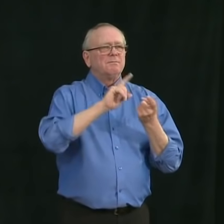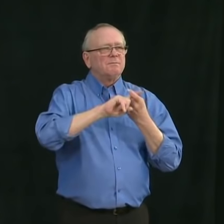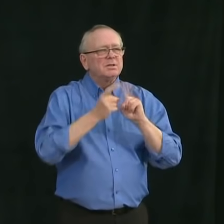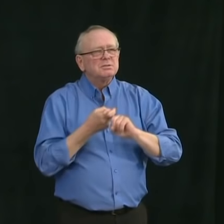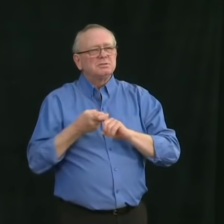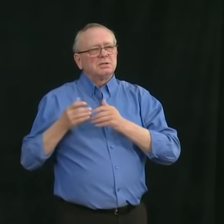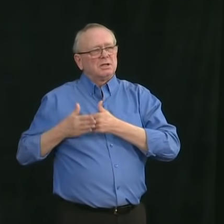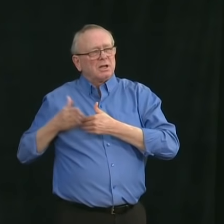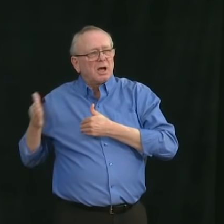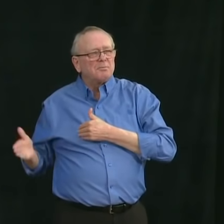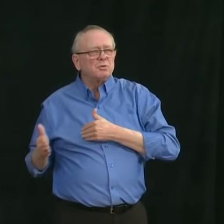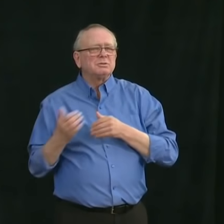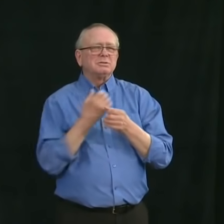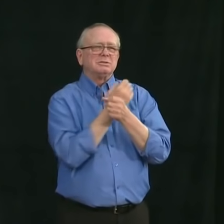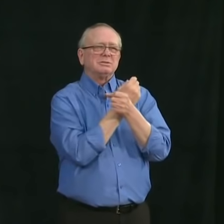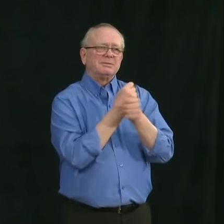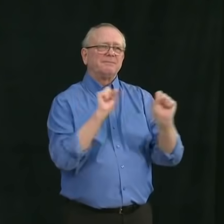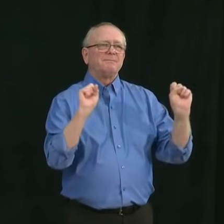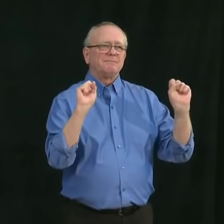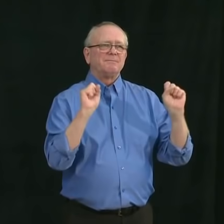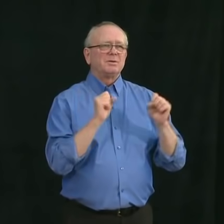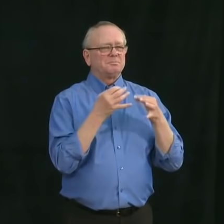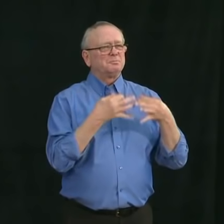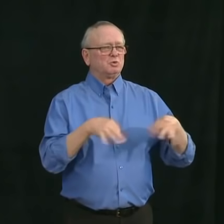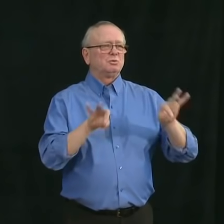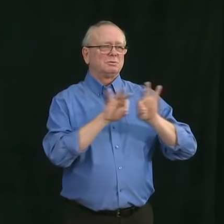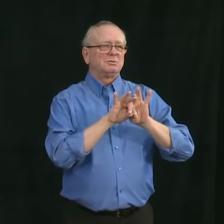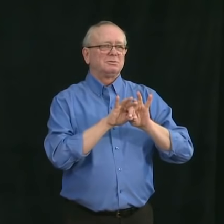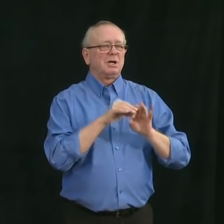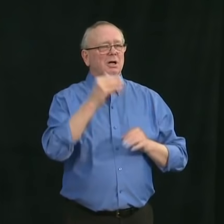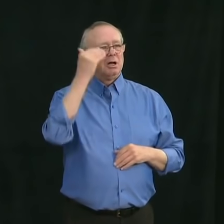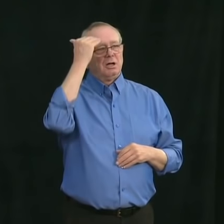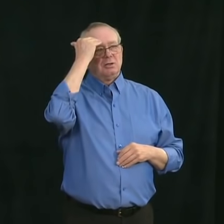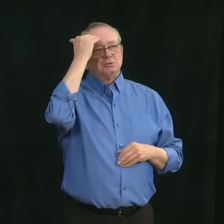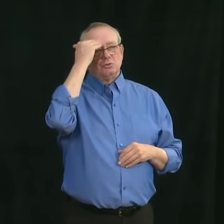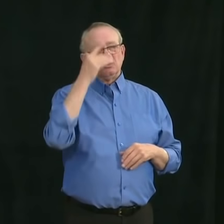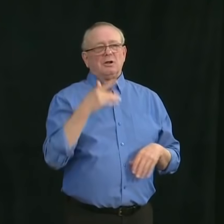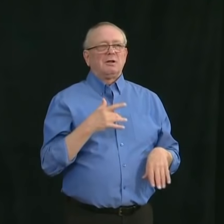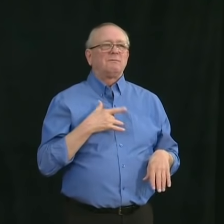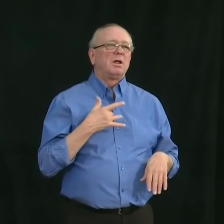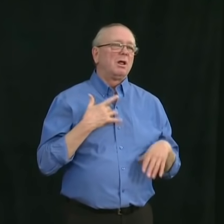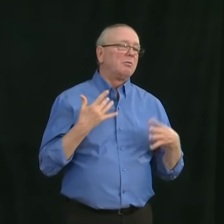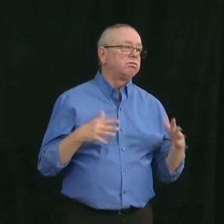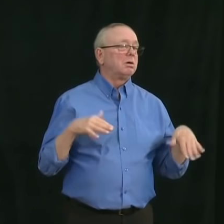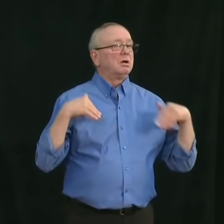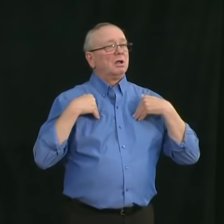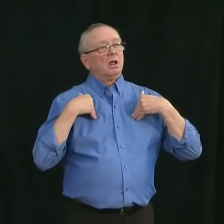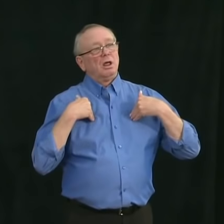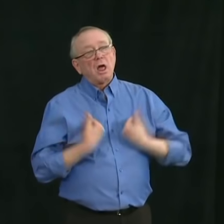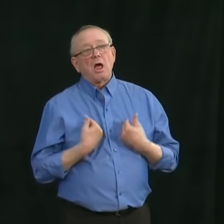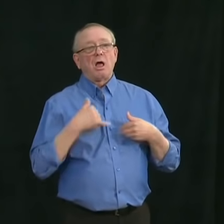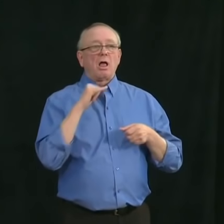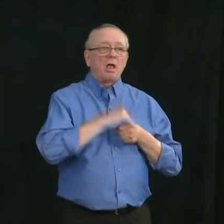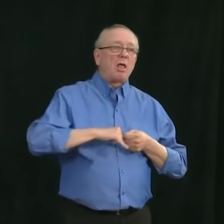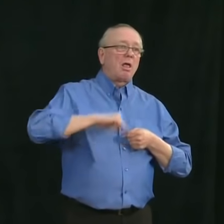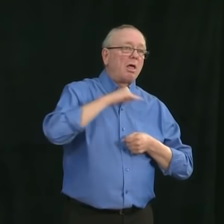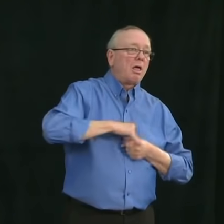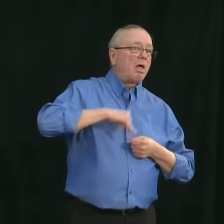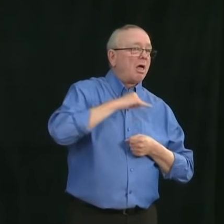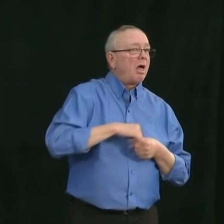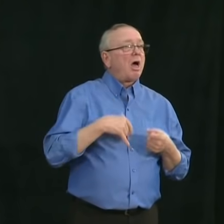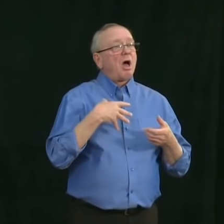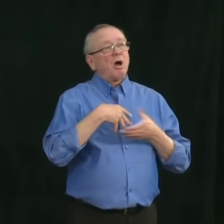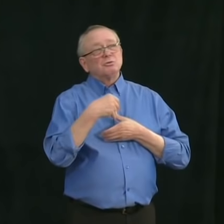home. I know we all need to feel like we can see the end of this restriction, especially as the weather gets nicer and we all want